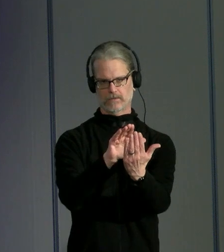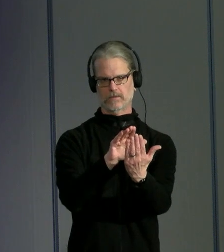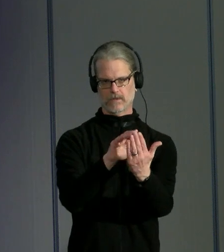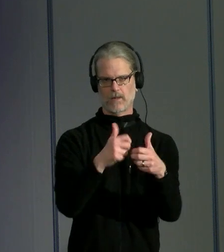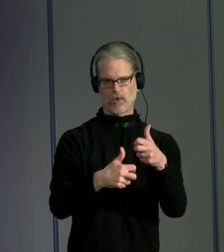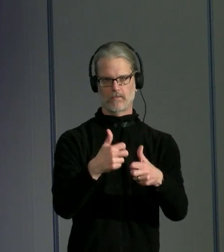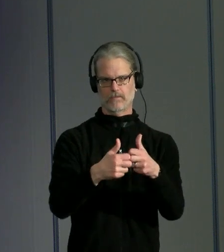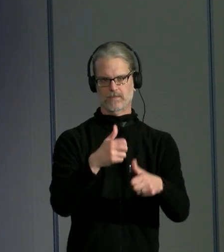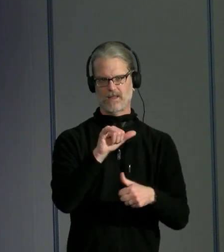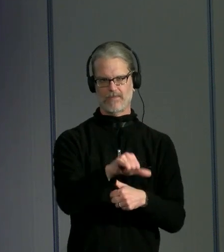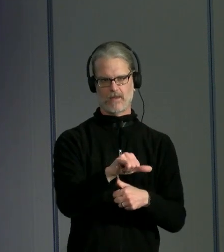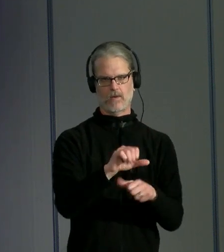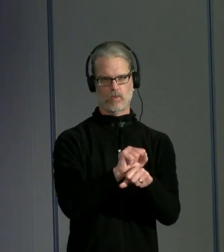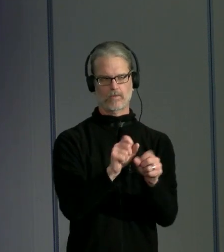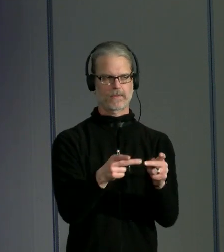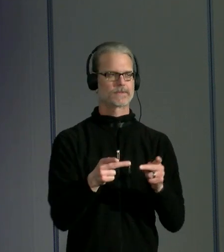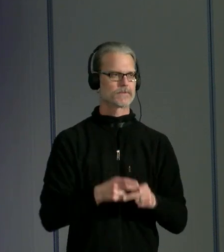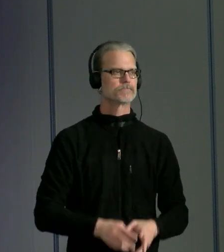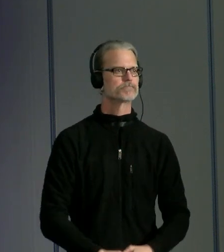workplace.